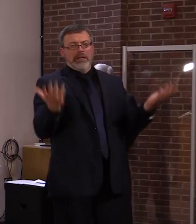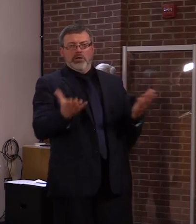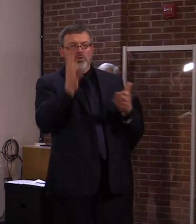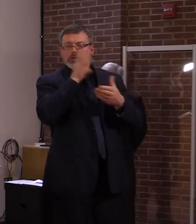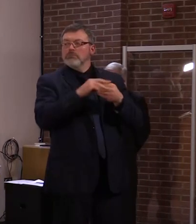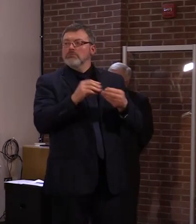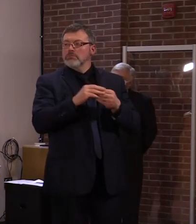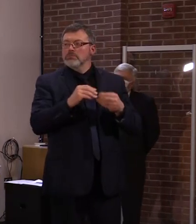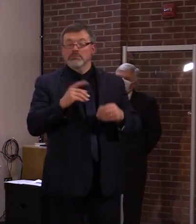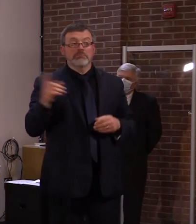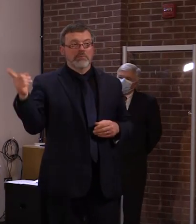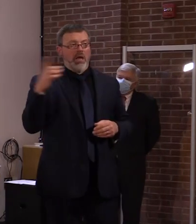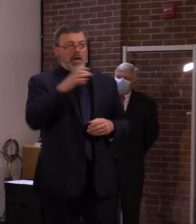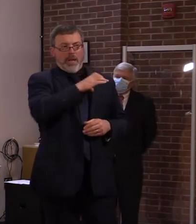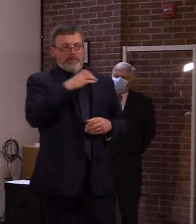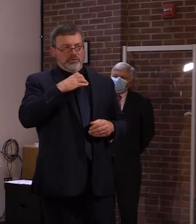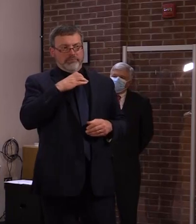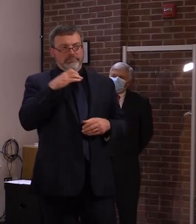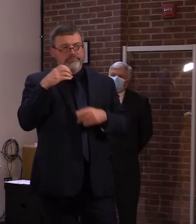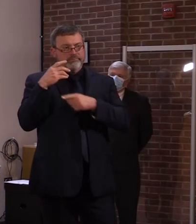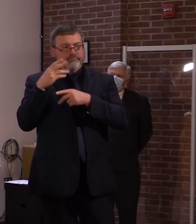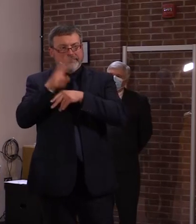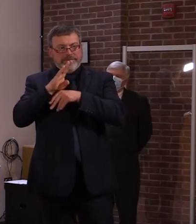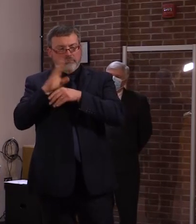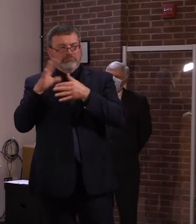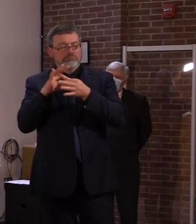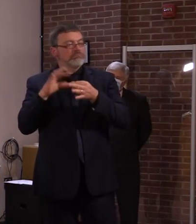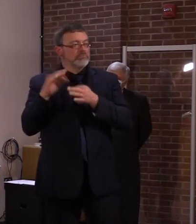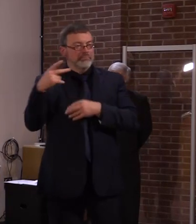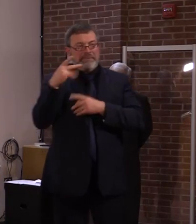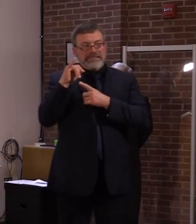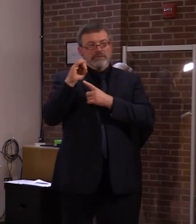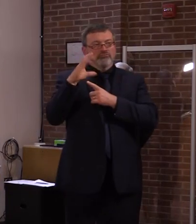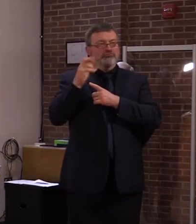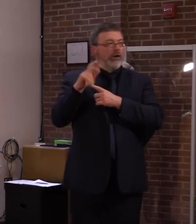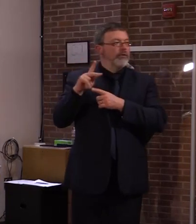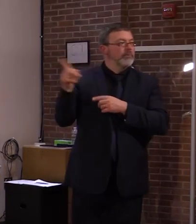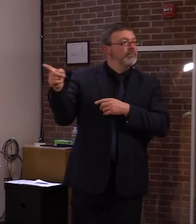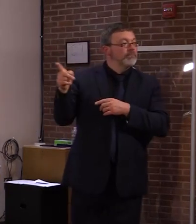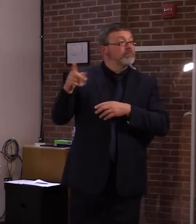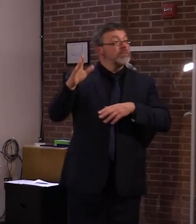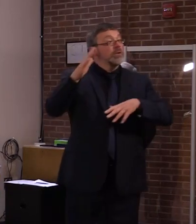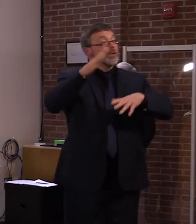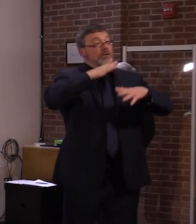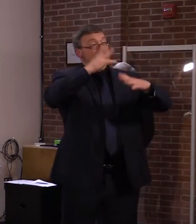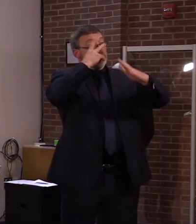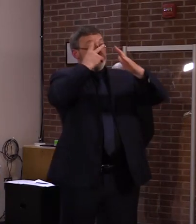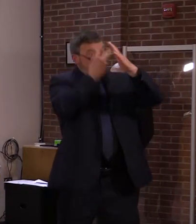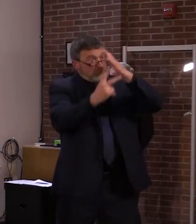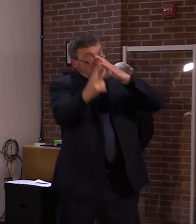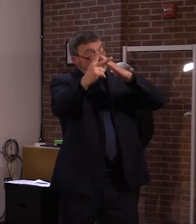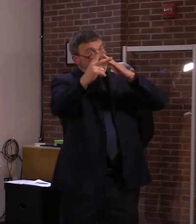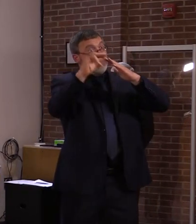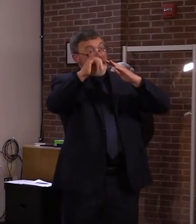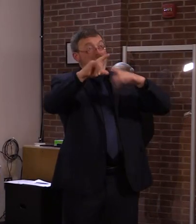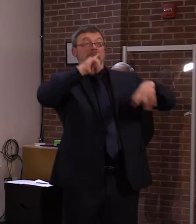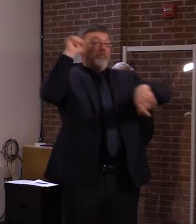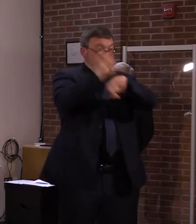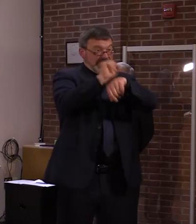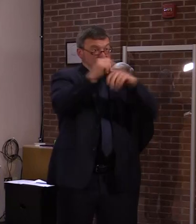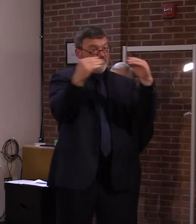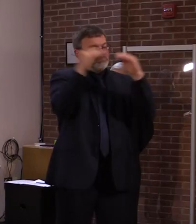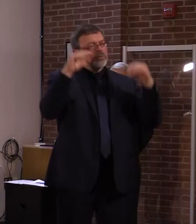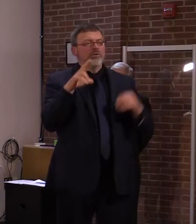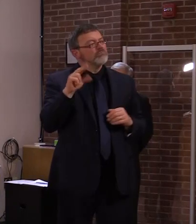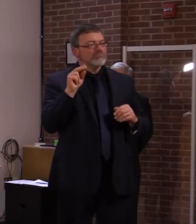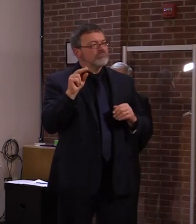Yeah, thank you, Governor. So the you know, I think the modeling didn't say that cases were going to go up over the next 4 weeks. We just said they're not projecting that they're